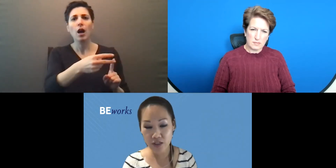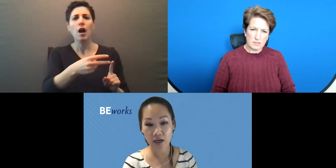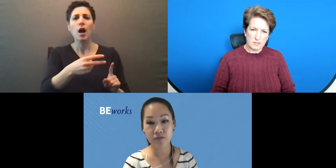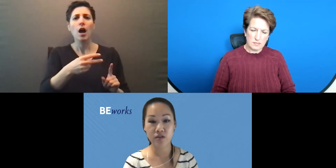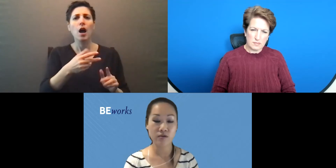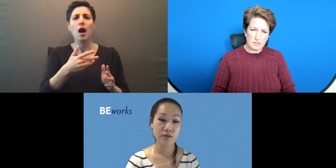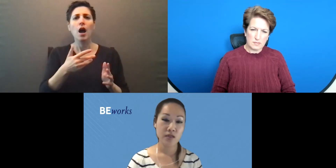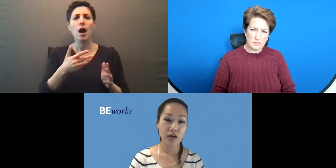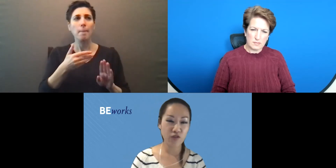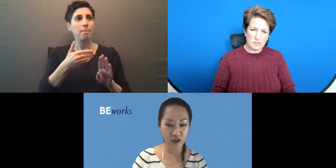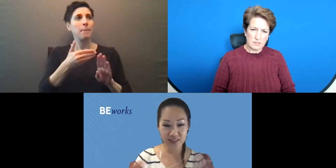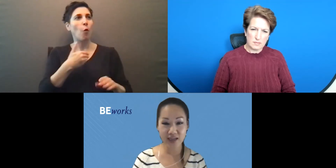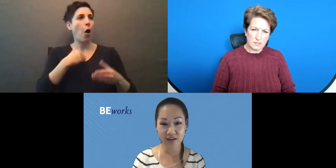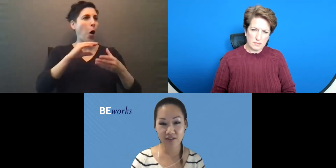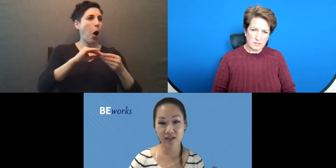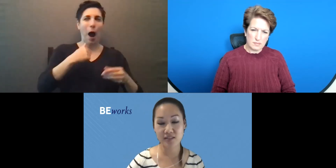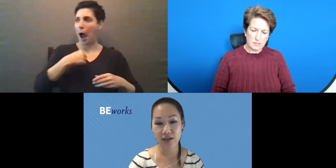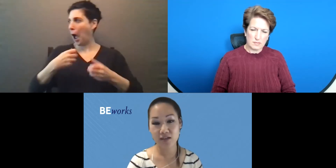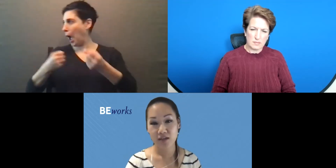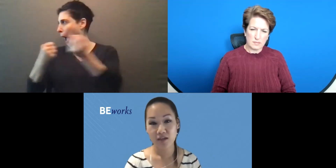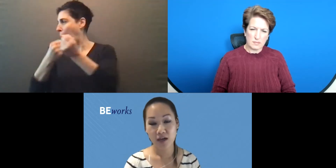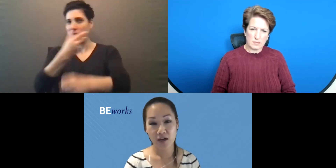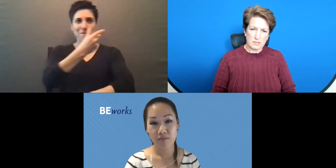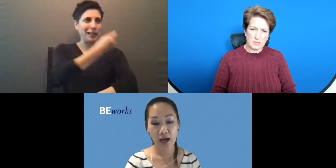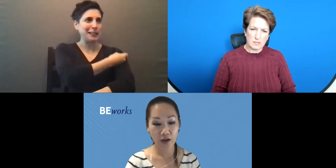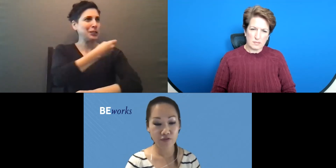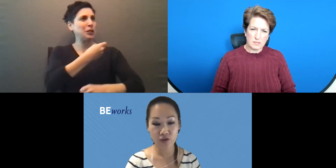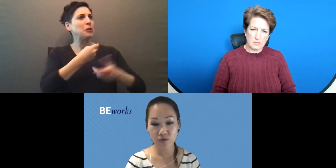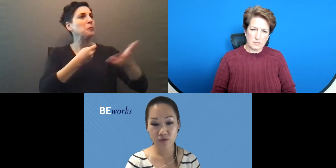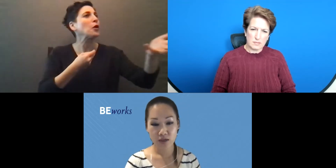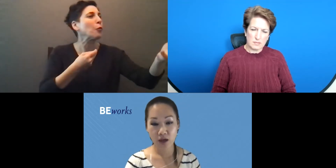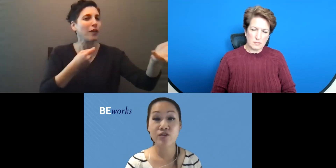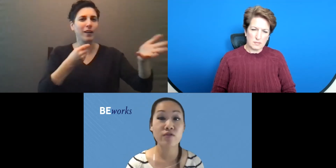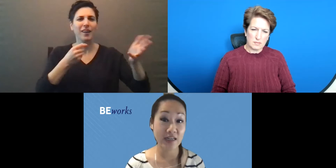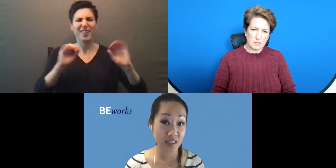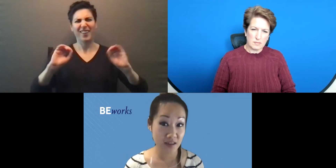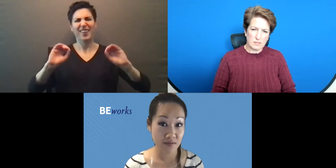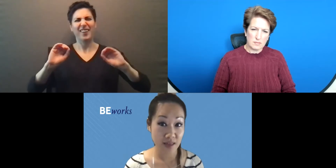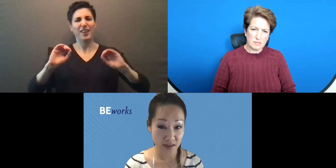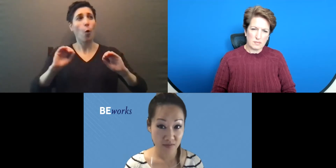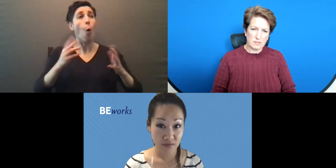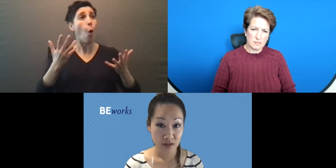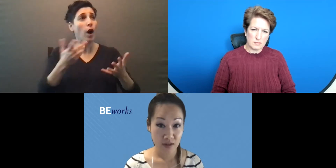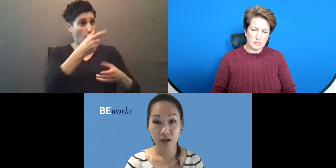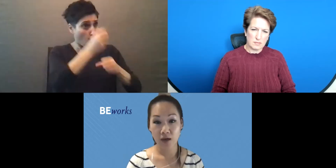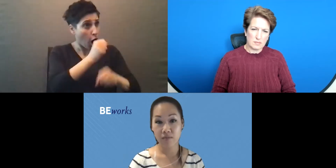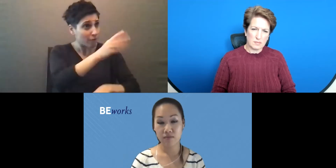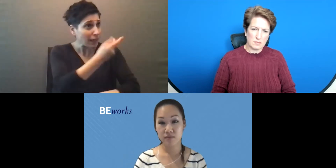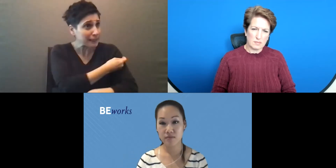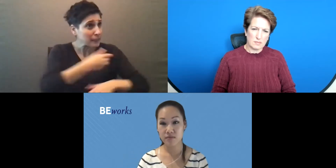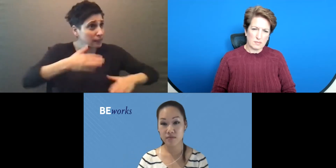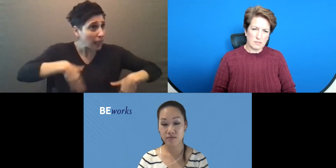of time. So avoid saying things like, have you gotten your vaccine yet?